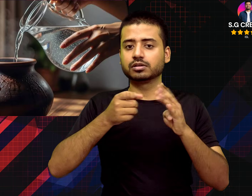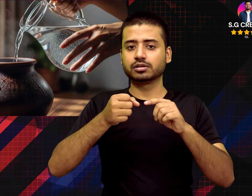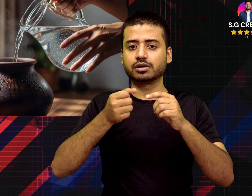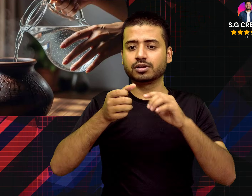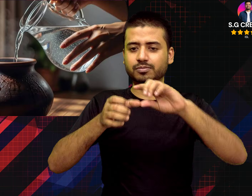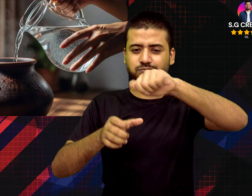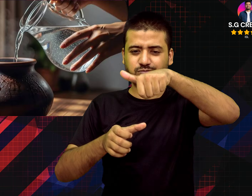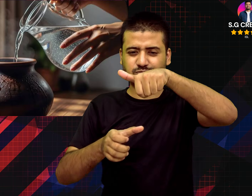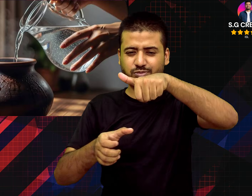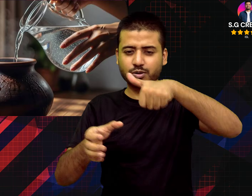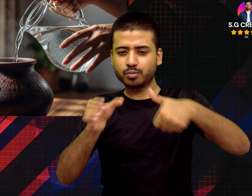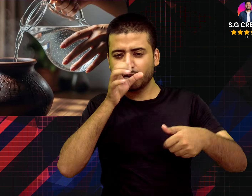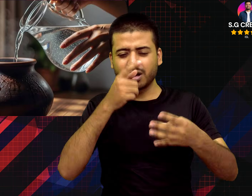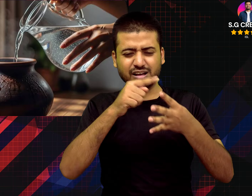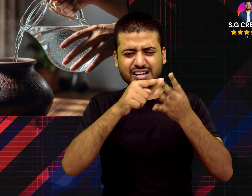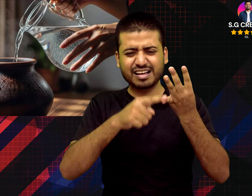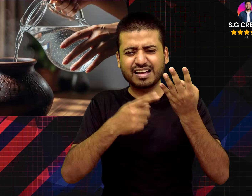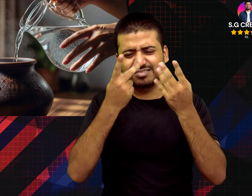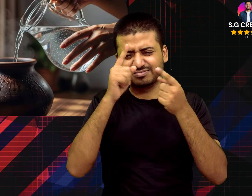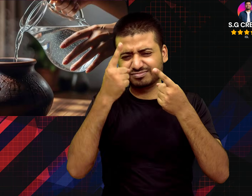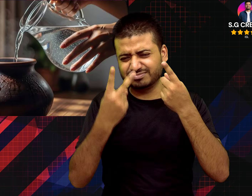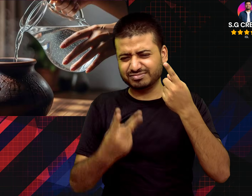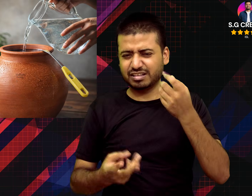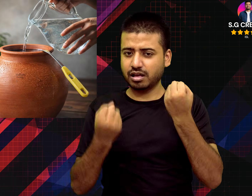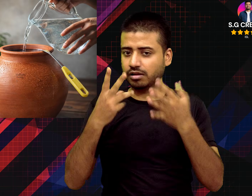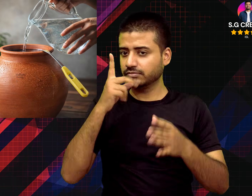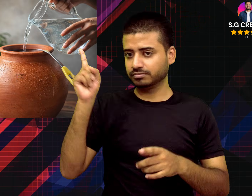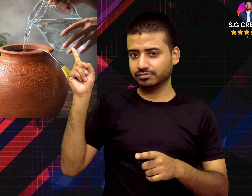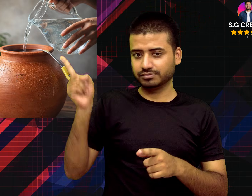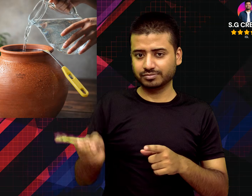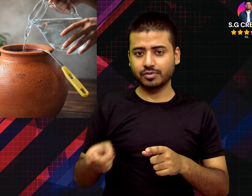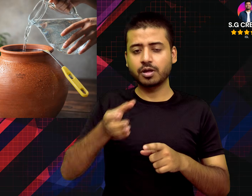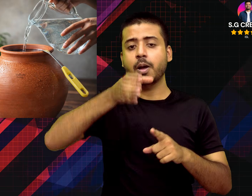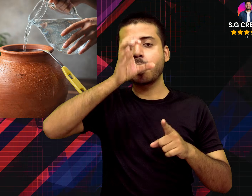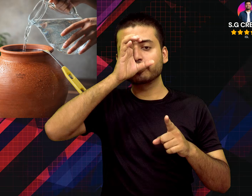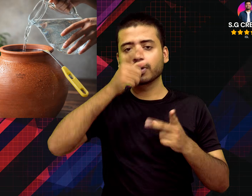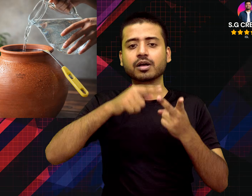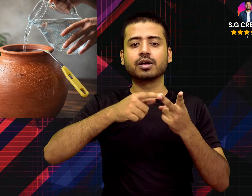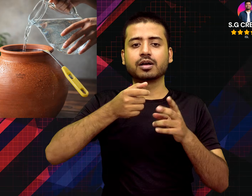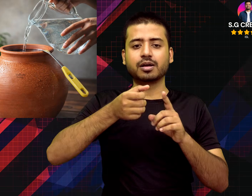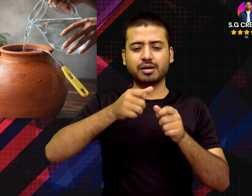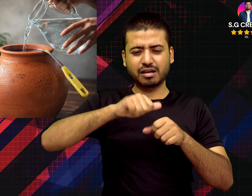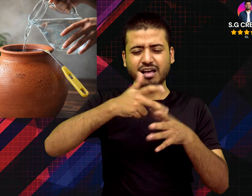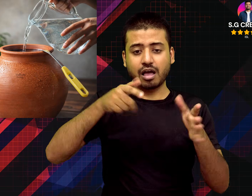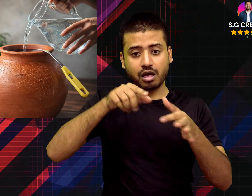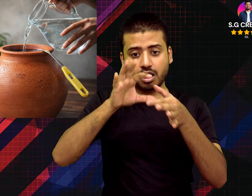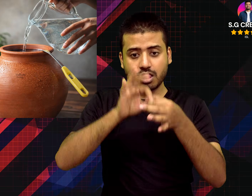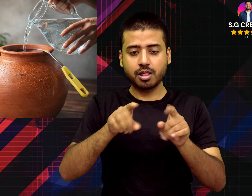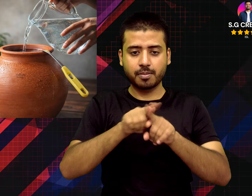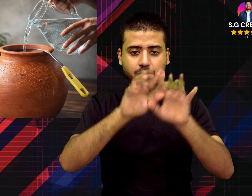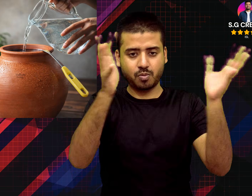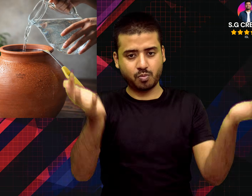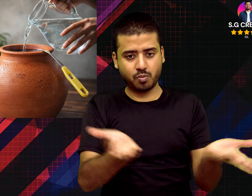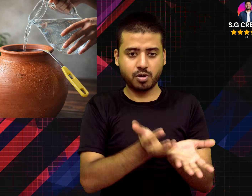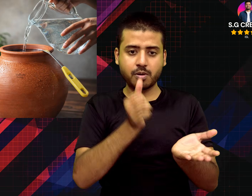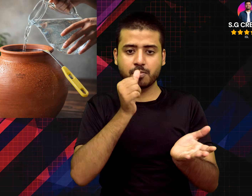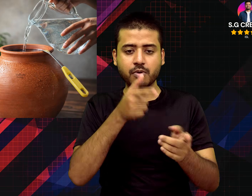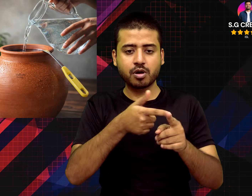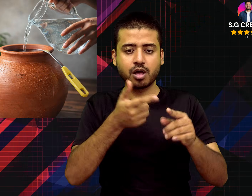microscopic architecture, the microscopic matrix. When clay is fired in a kiln, the moisture trapped within the raw earth